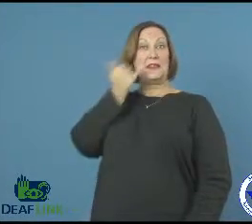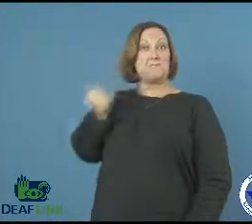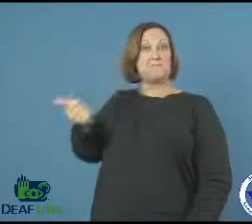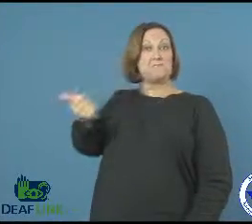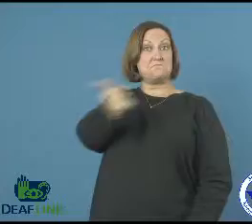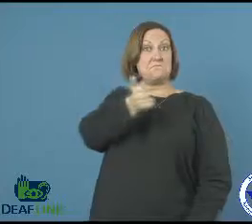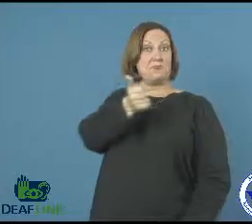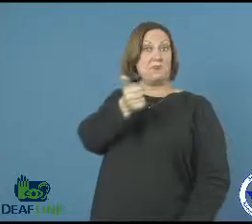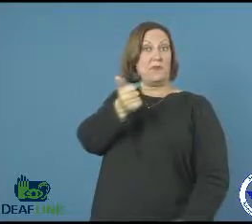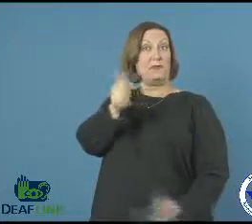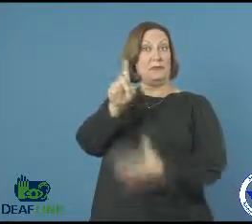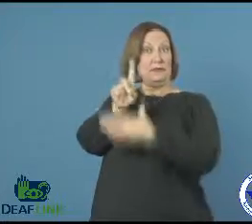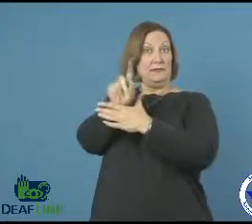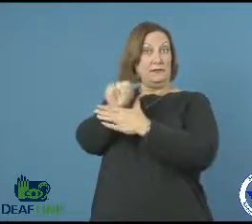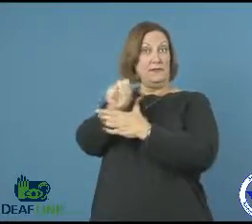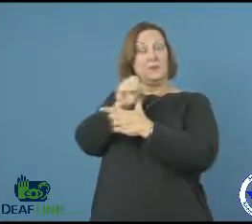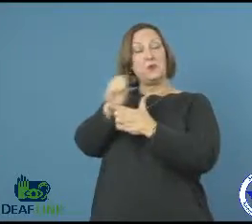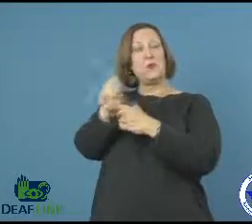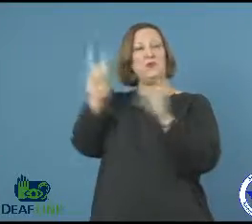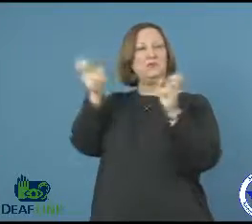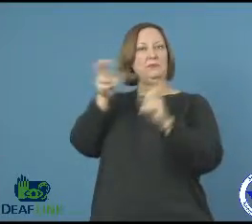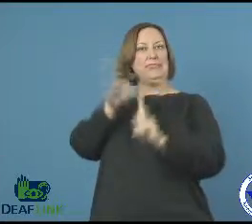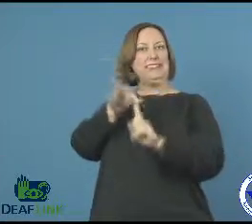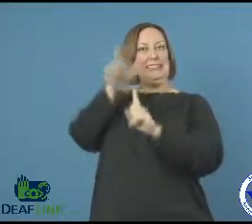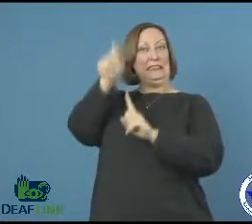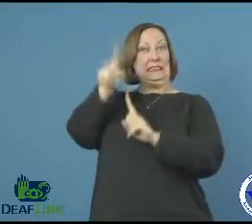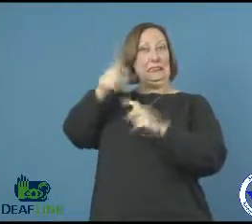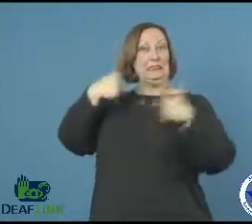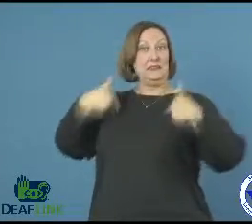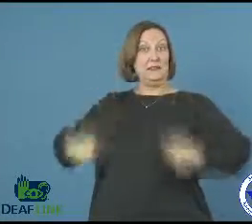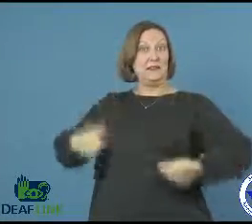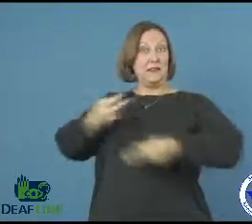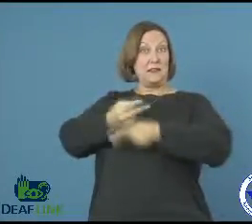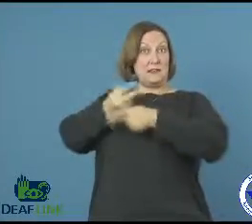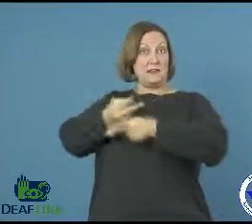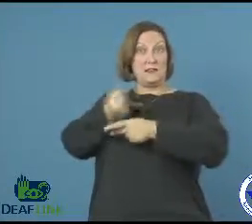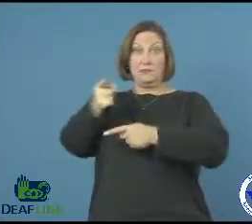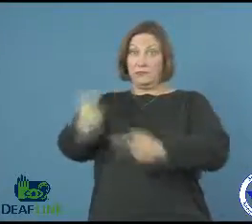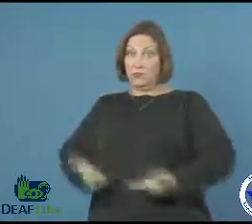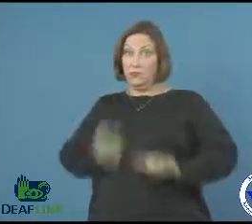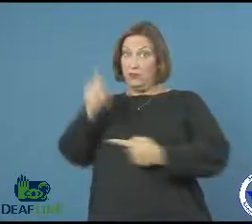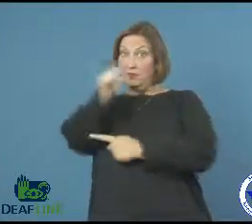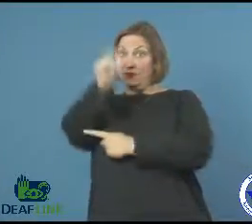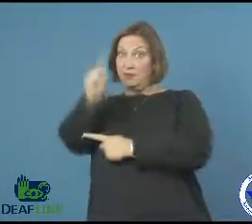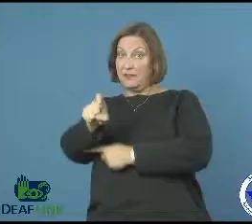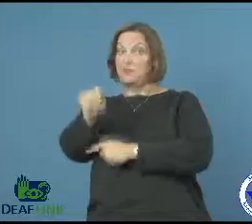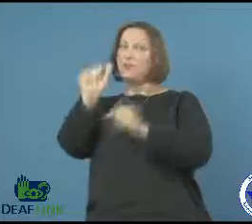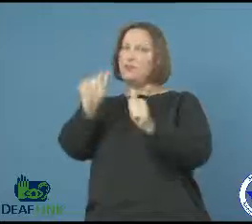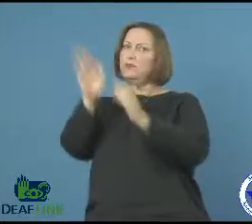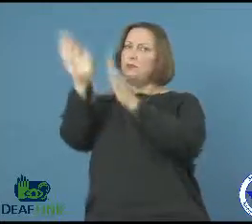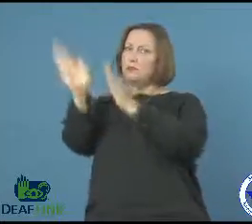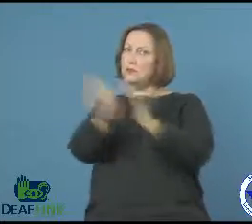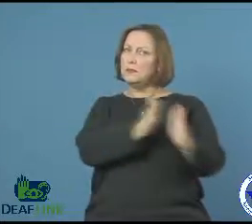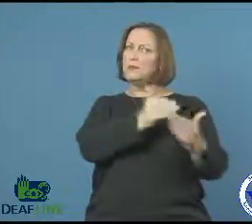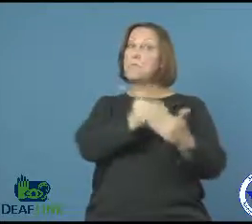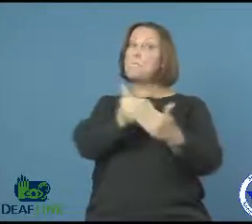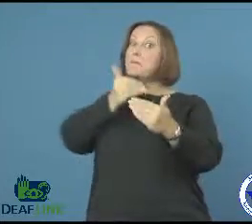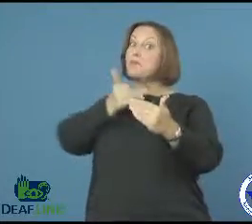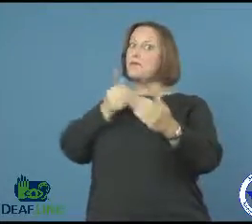Texans with disabilities and special health care needs can prepare for hurricanes and other disasters